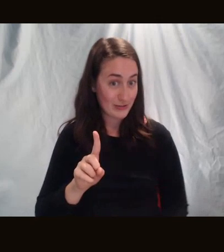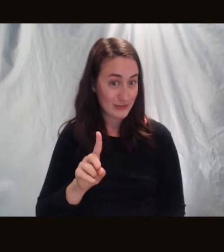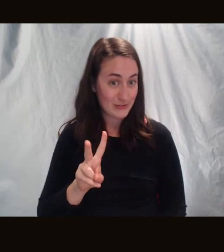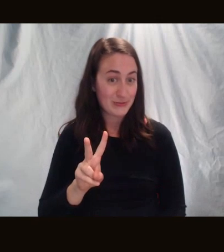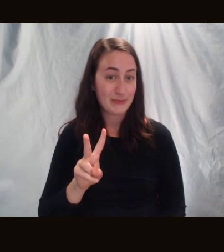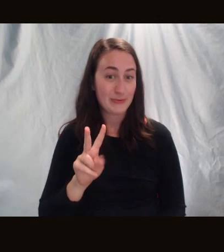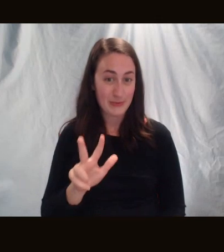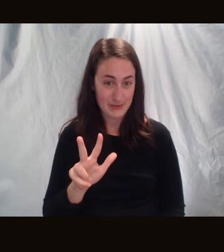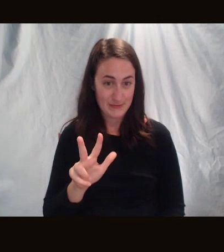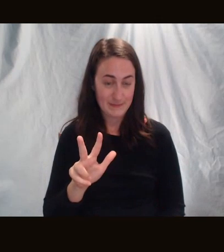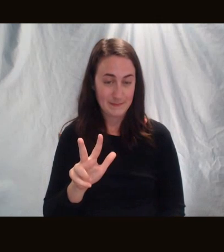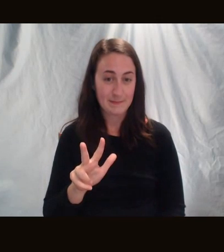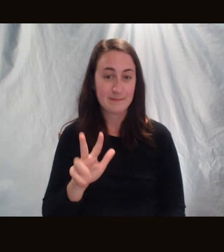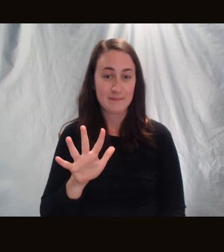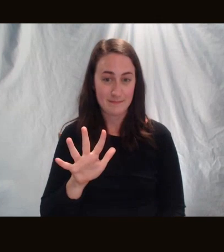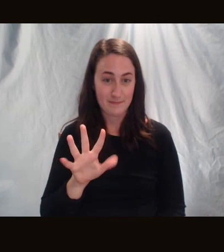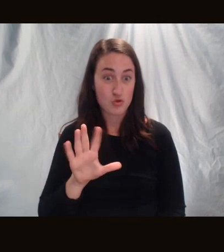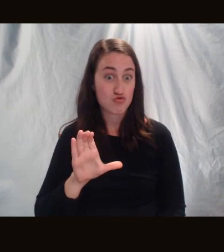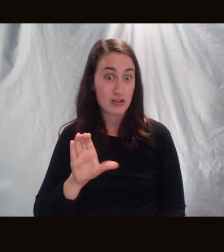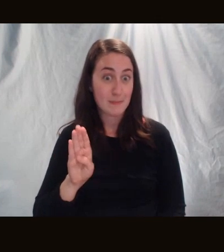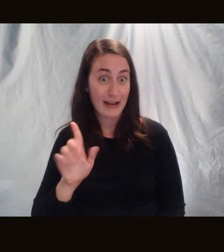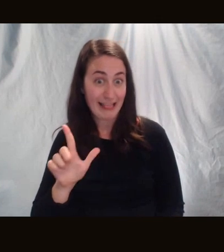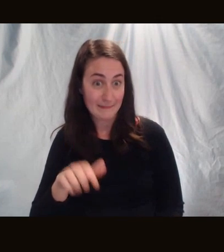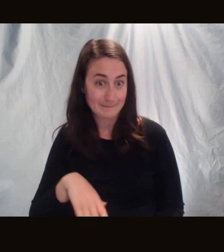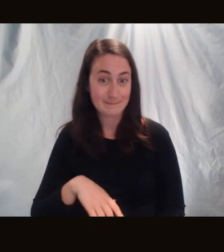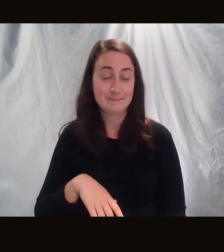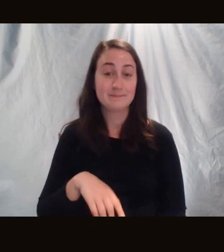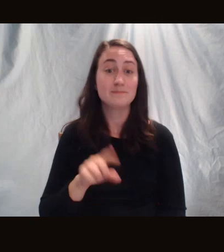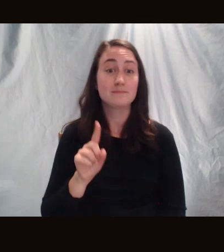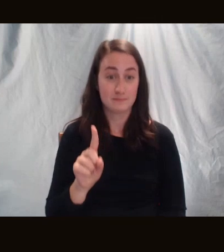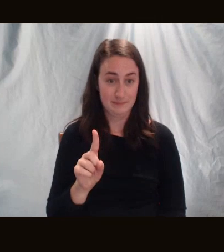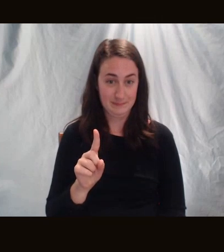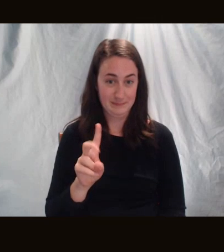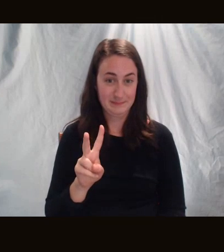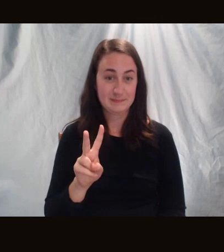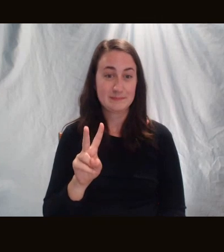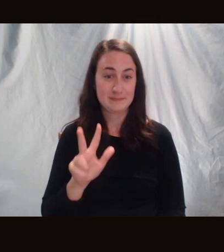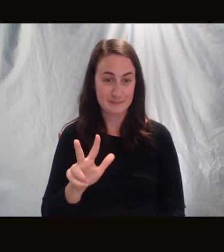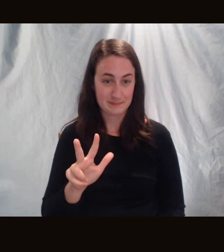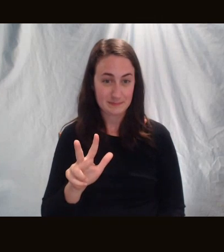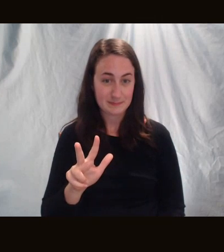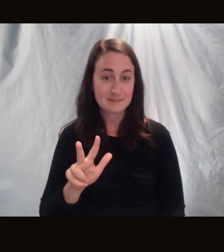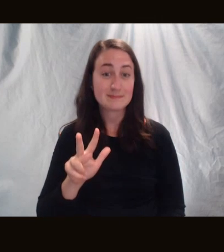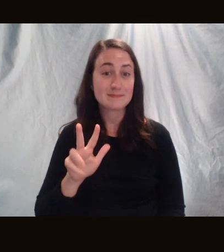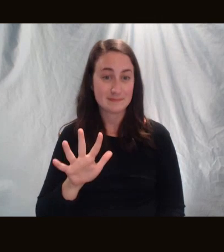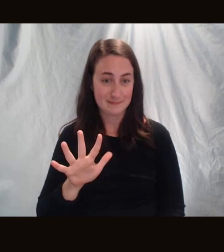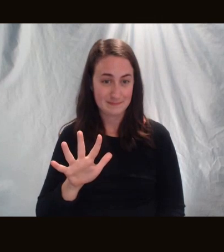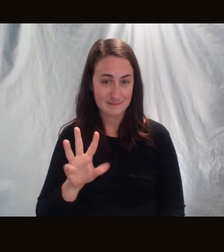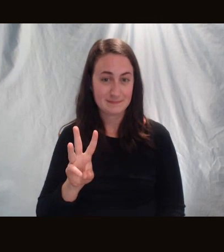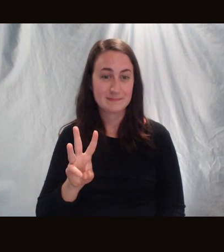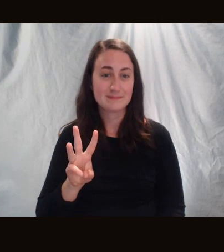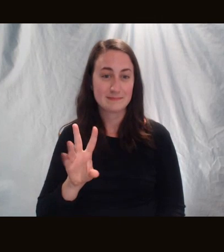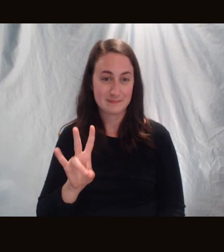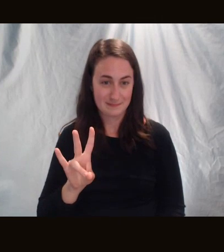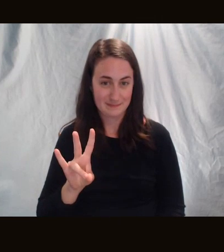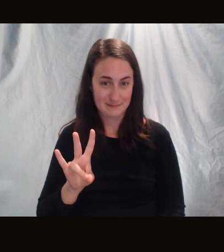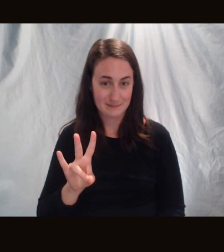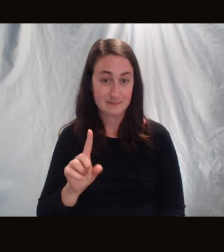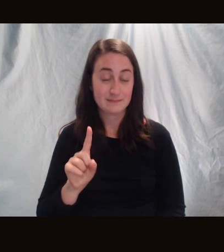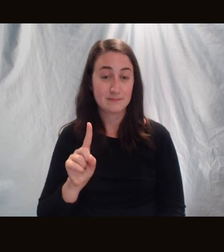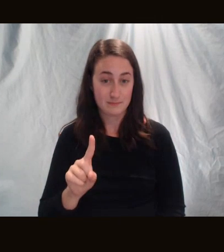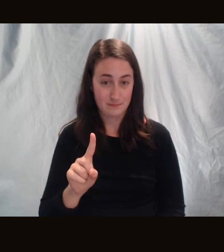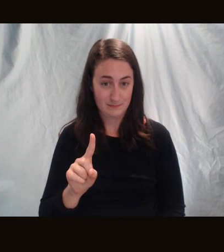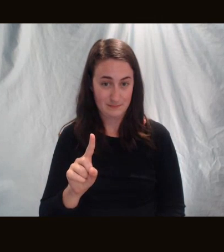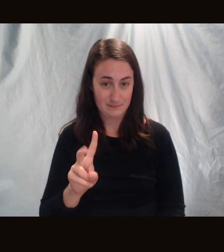quick, quick, slow. Crossbody lead. Here we go. Let's do it. And open. Create the space. Switch the hands at the